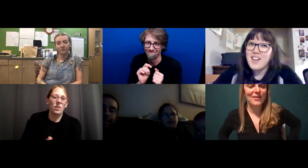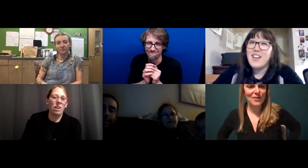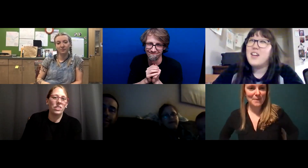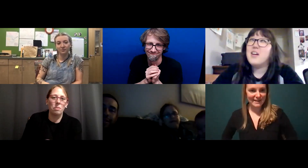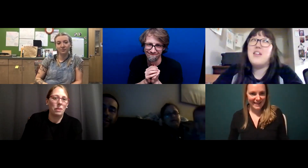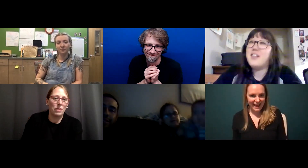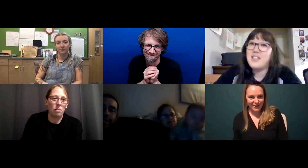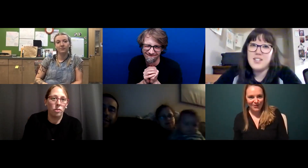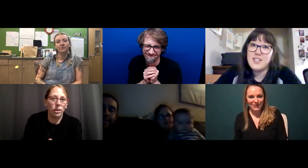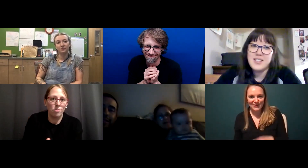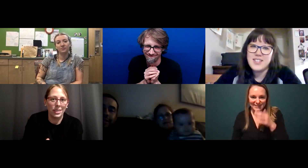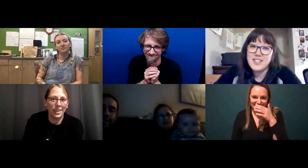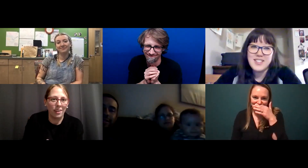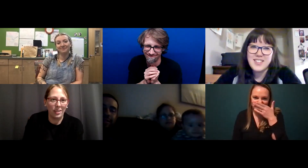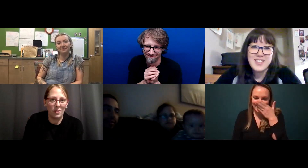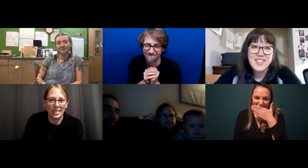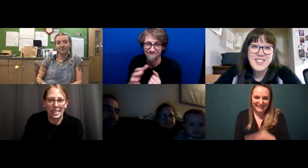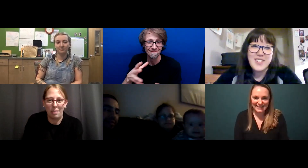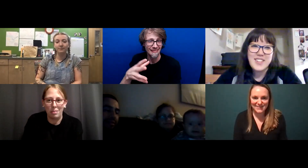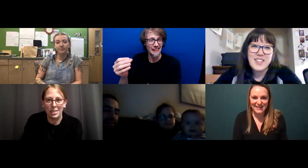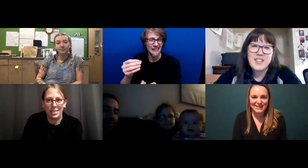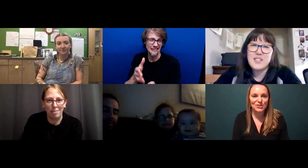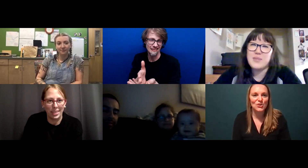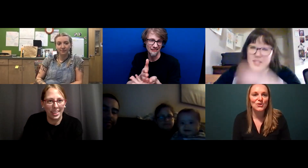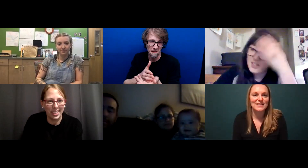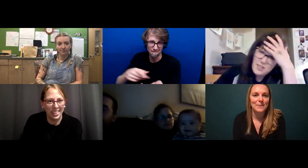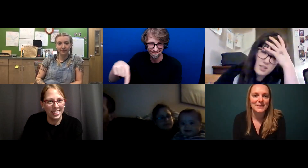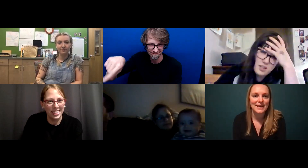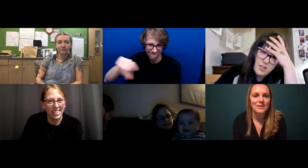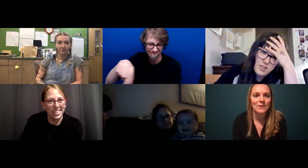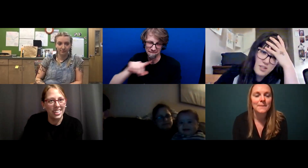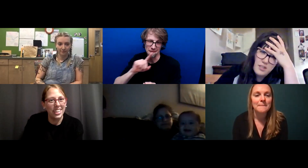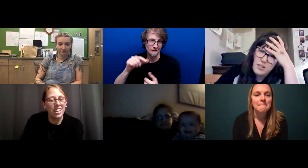So often the babies have the fear of missing out. They don't want to sleep and miss something.